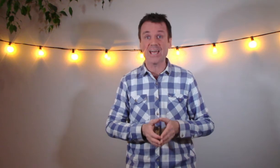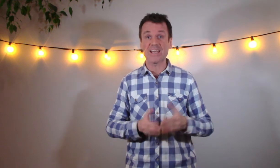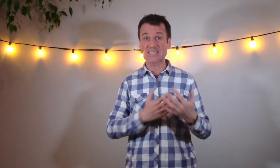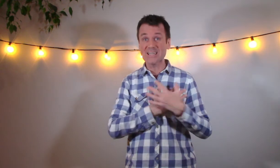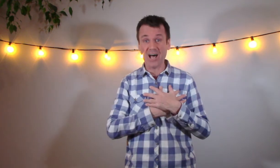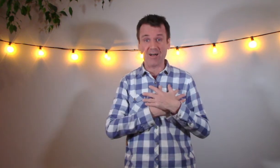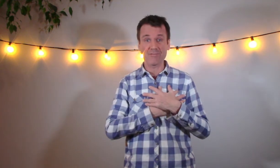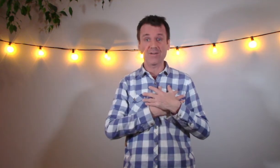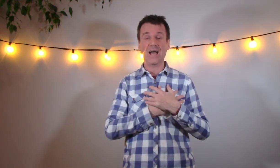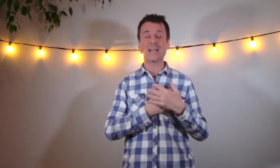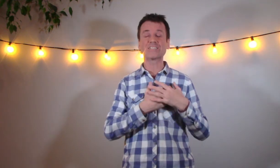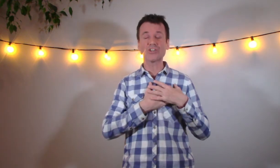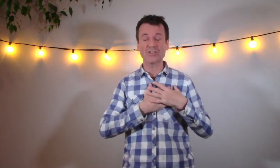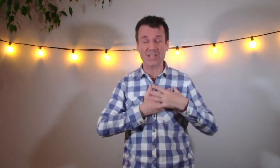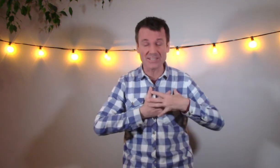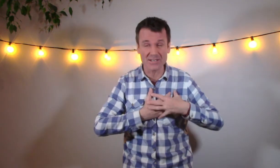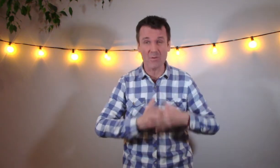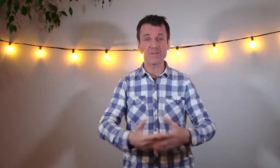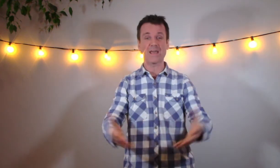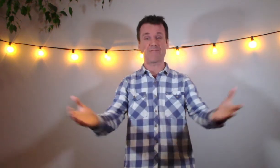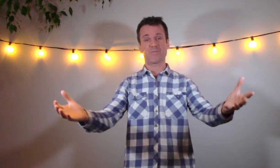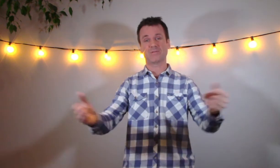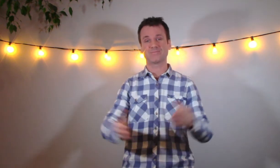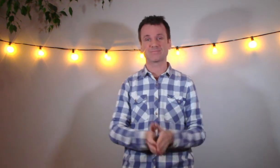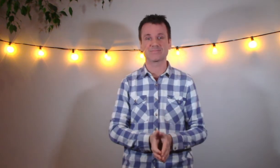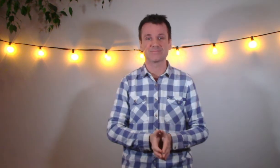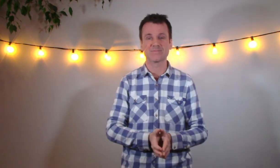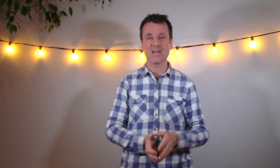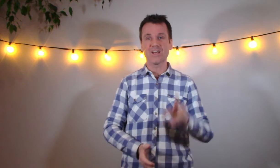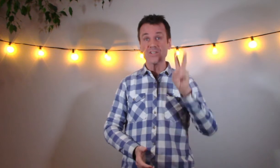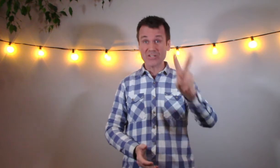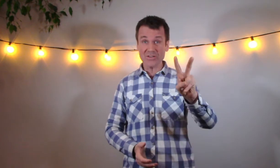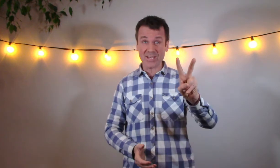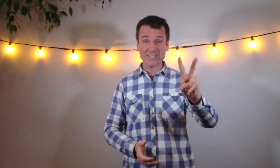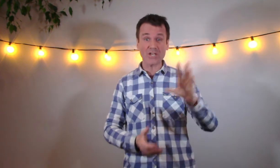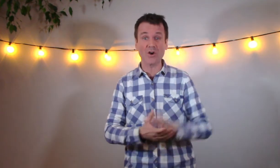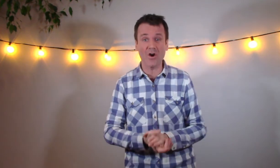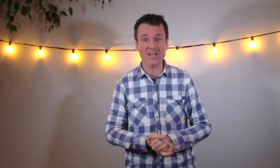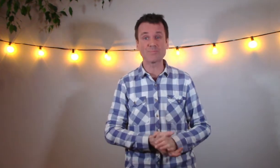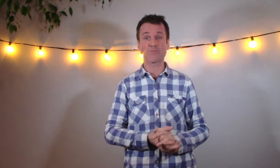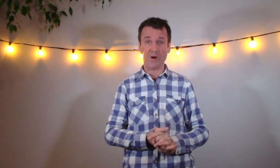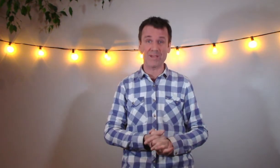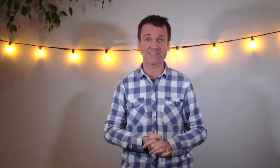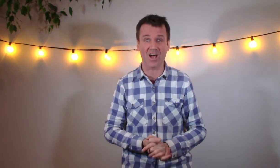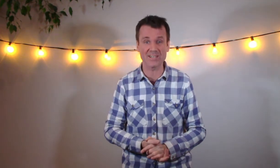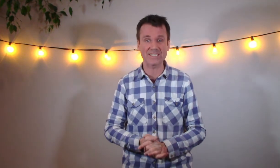his love and his goodness with everyone. Two things that God has promised us his